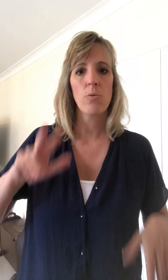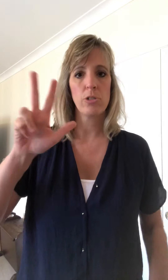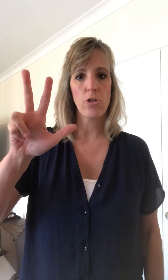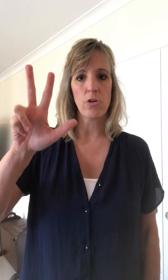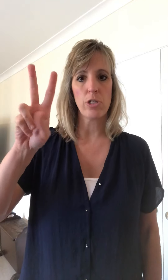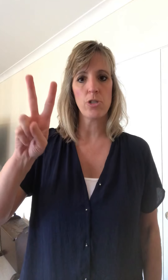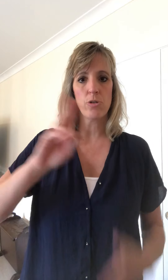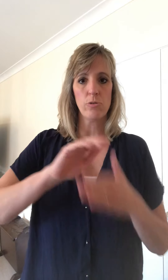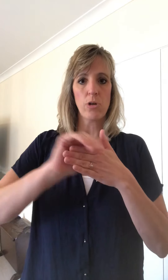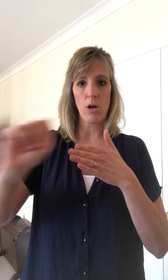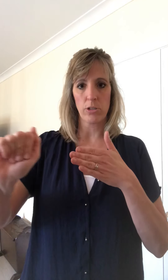was